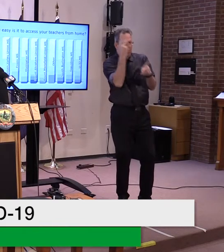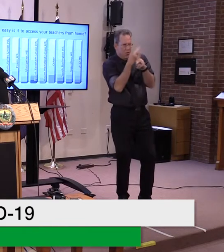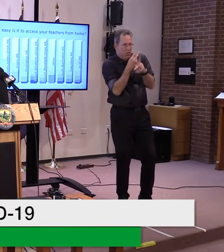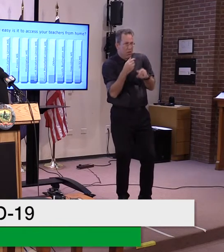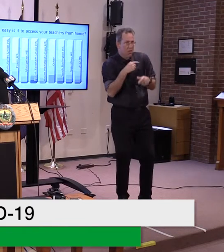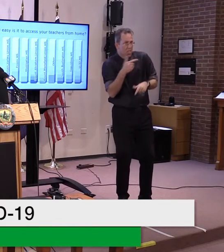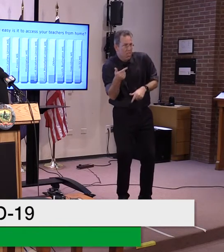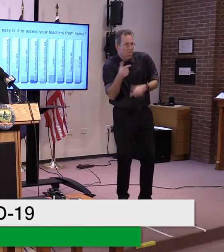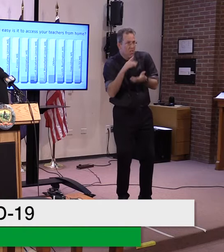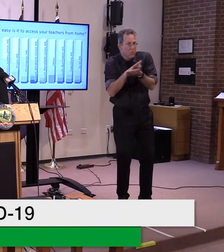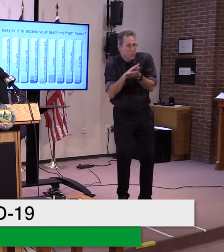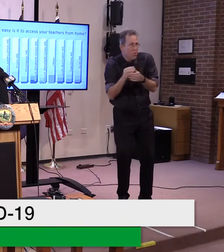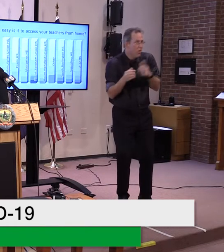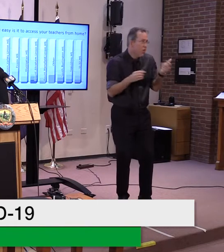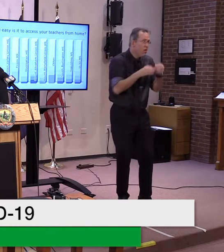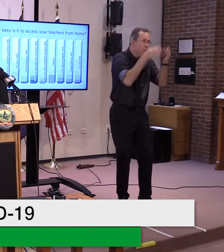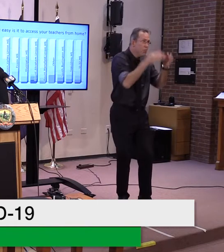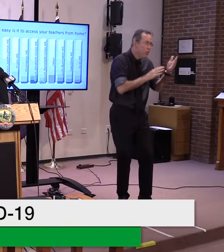graded